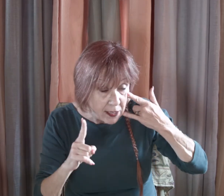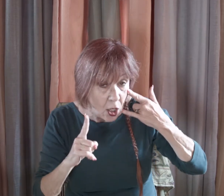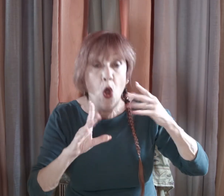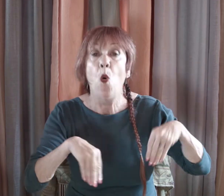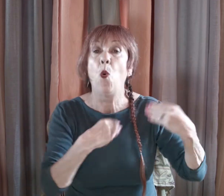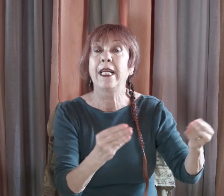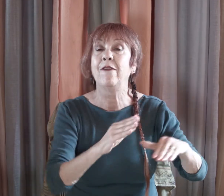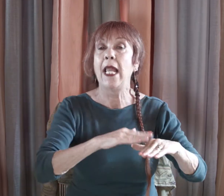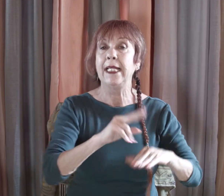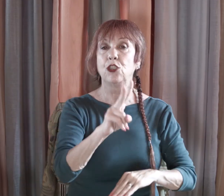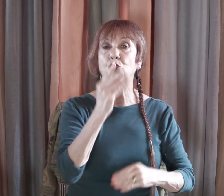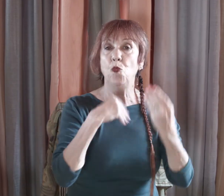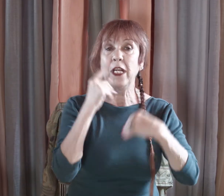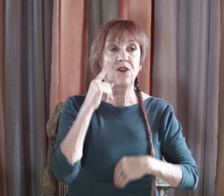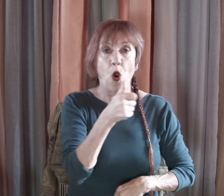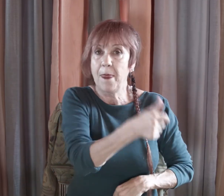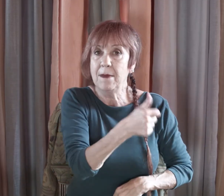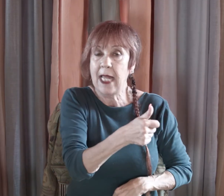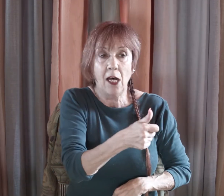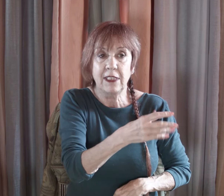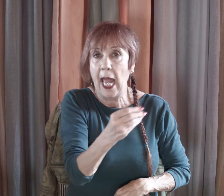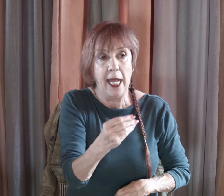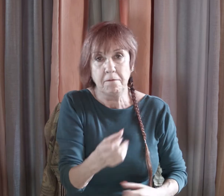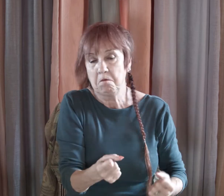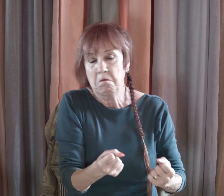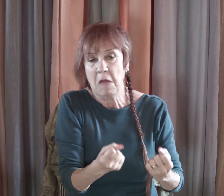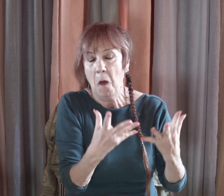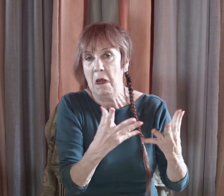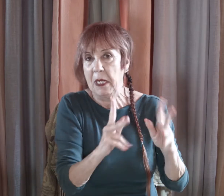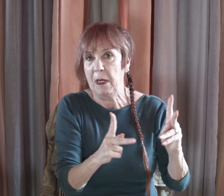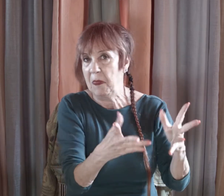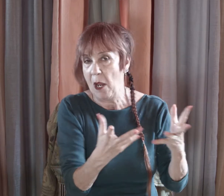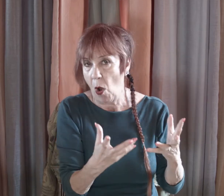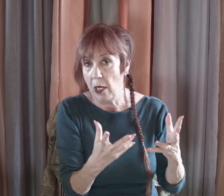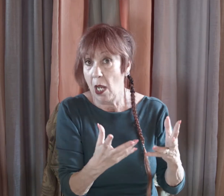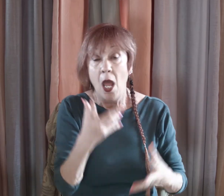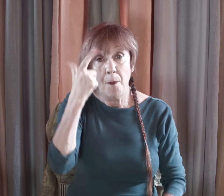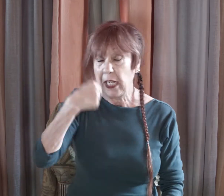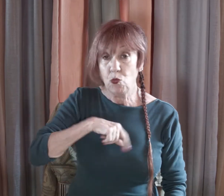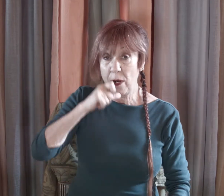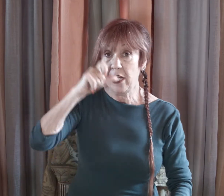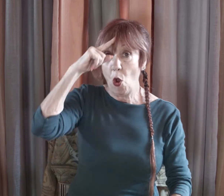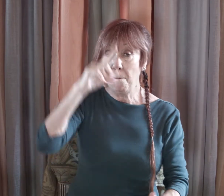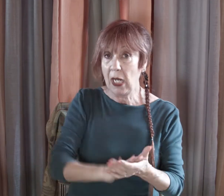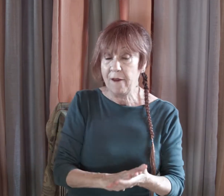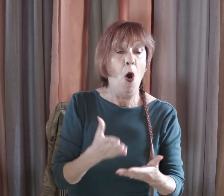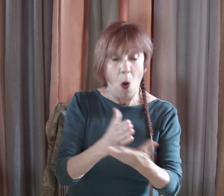get at least 2 meals for themselves and then any number of meals for any of the rest of their family, because we do not believe that